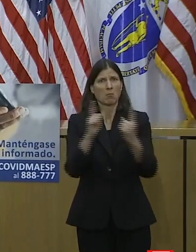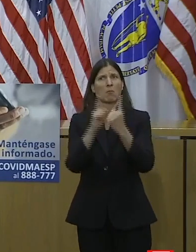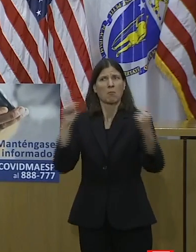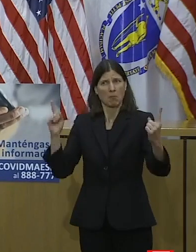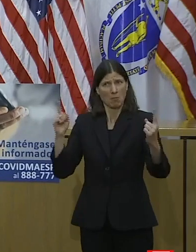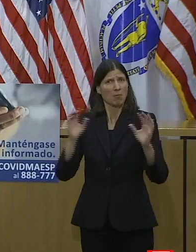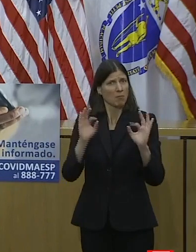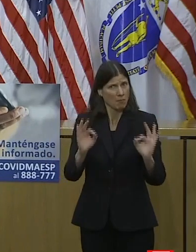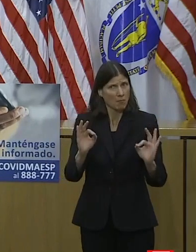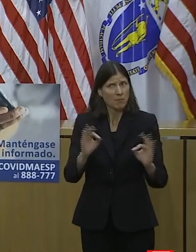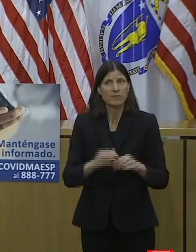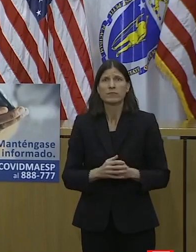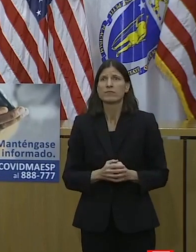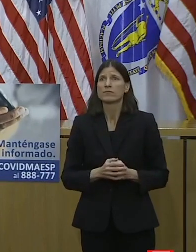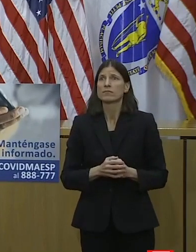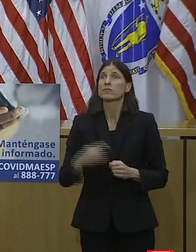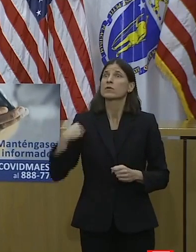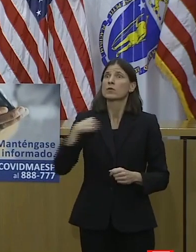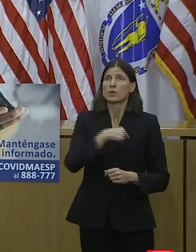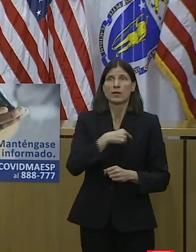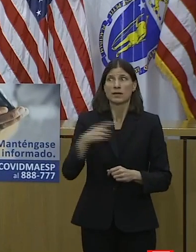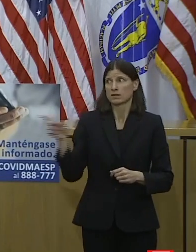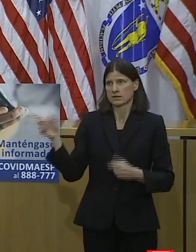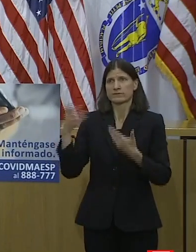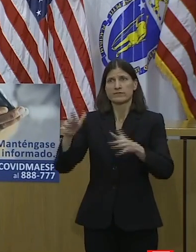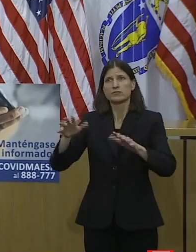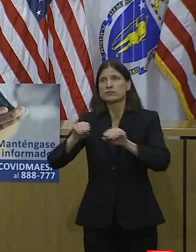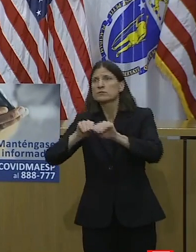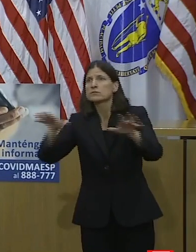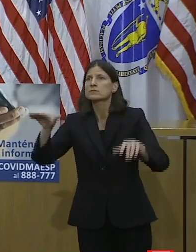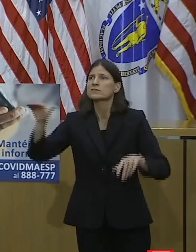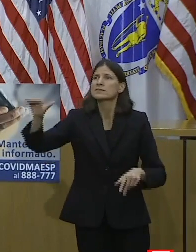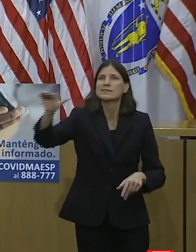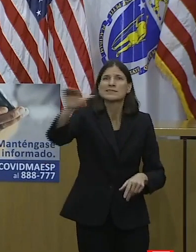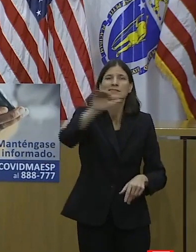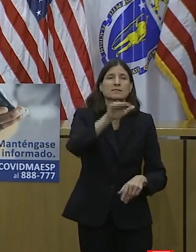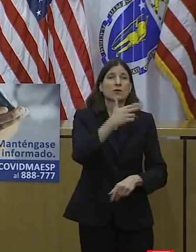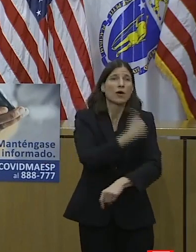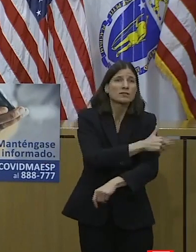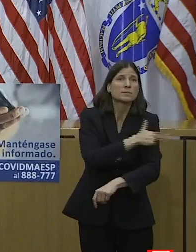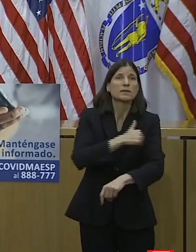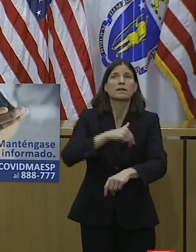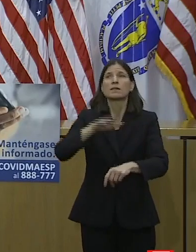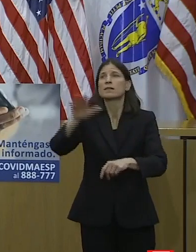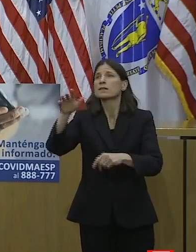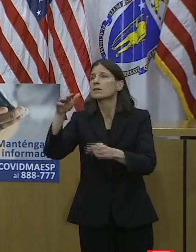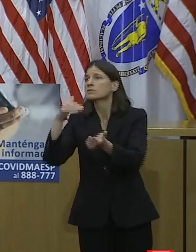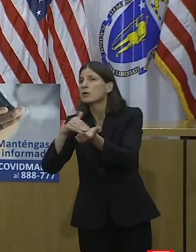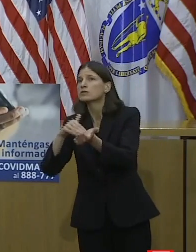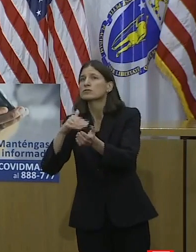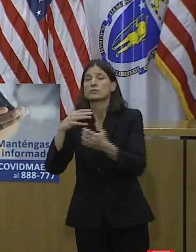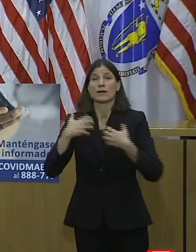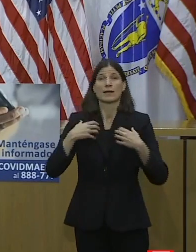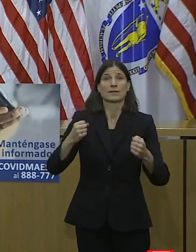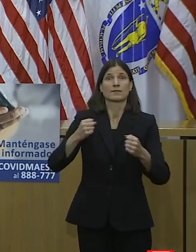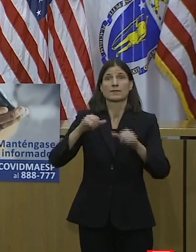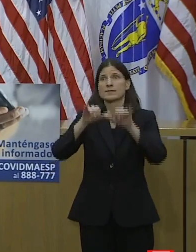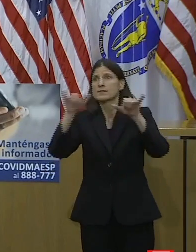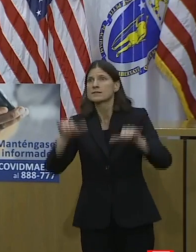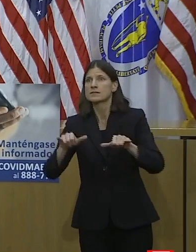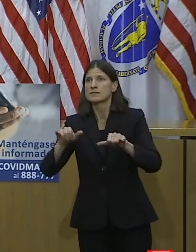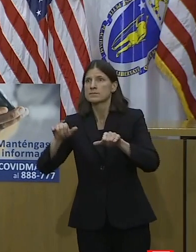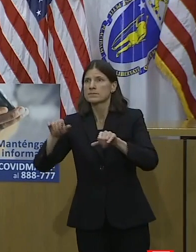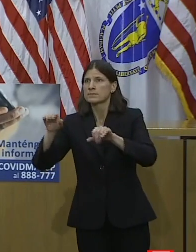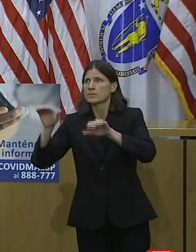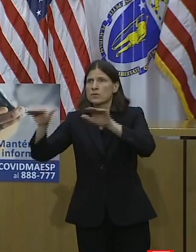the healthcare community and the public health world to try to figure out exactly what we thought the timing would look like with respect